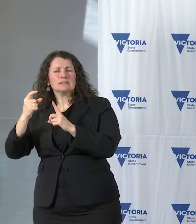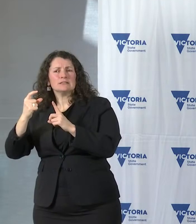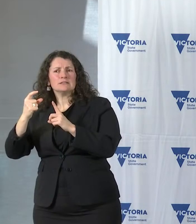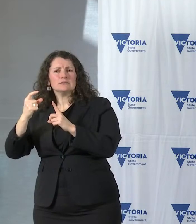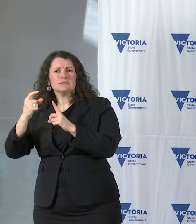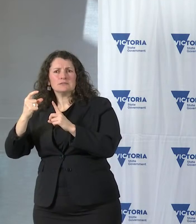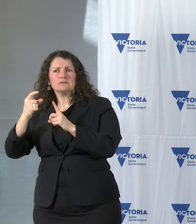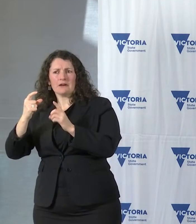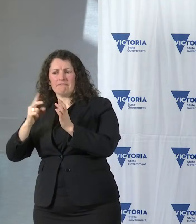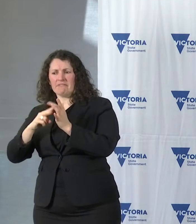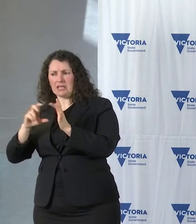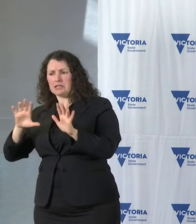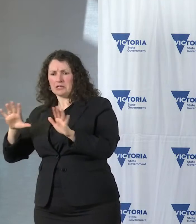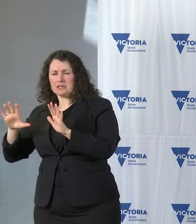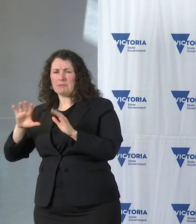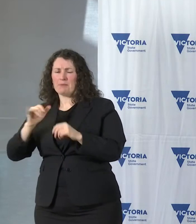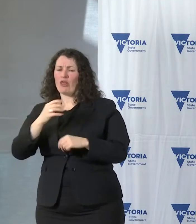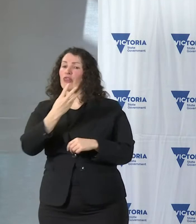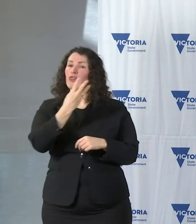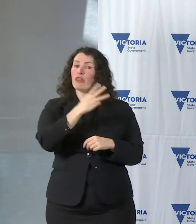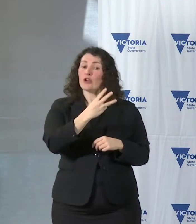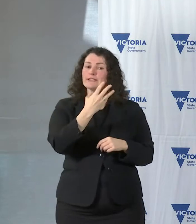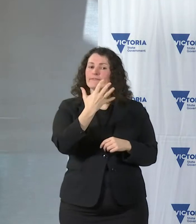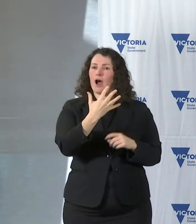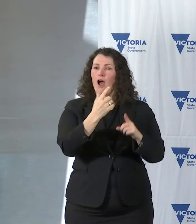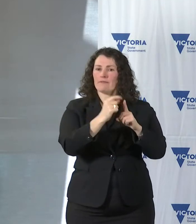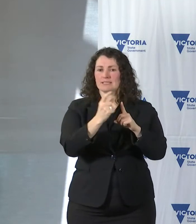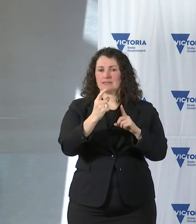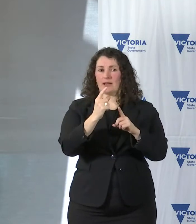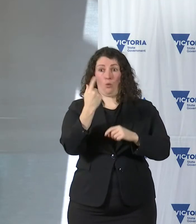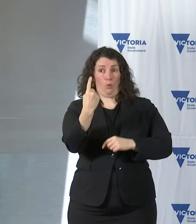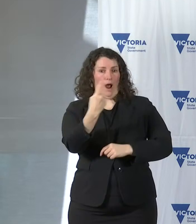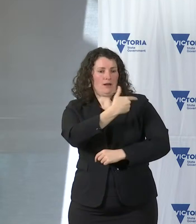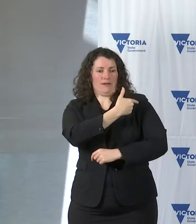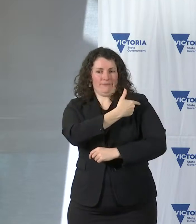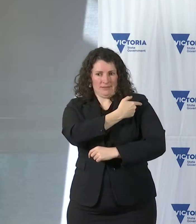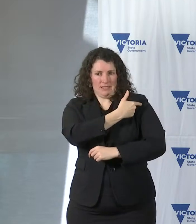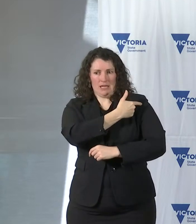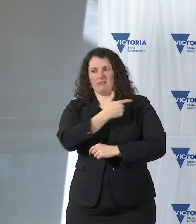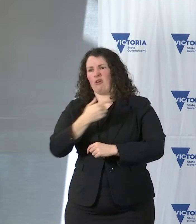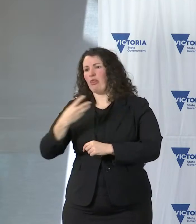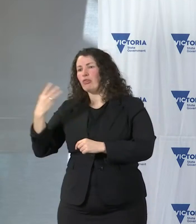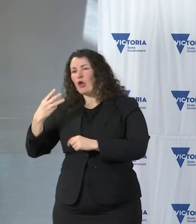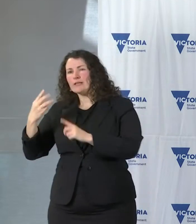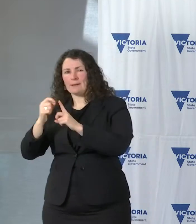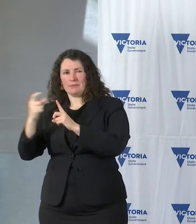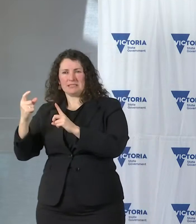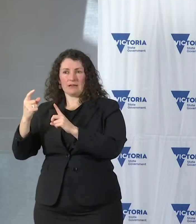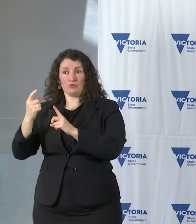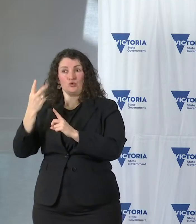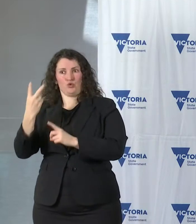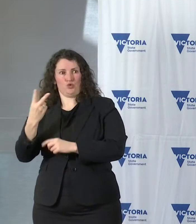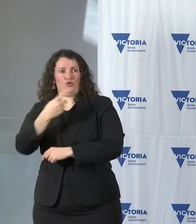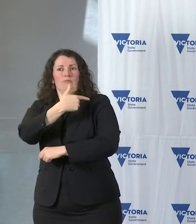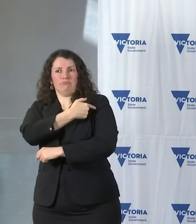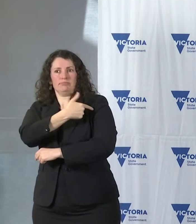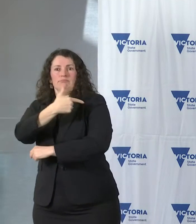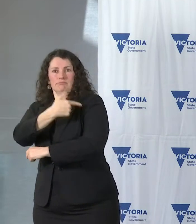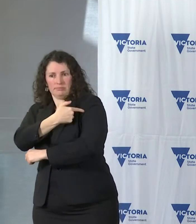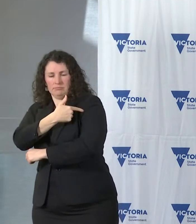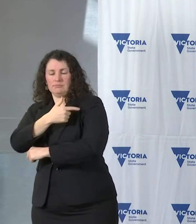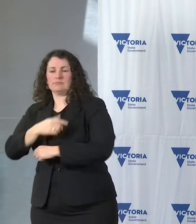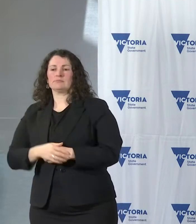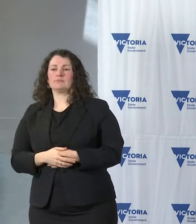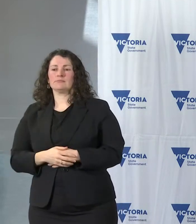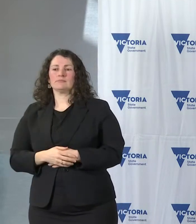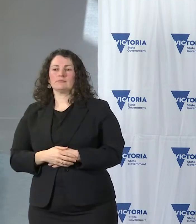36% a single dose. Obviously, some age groups are overrepresented in that because of